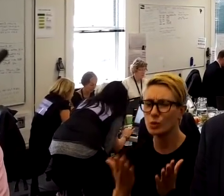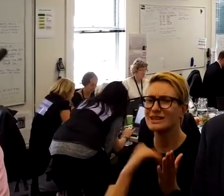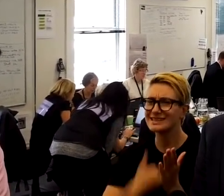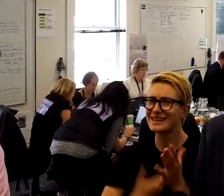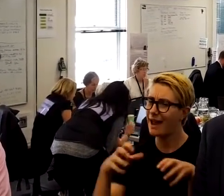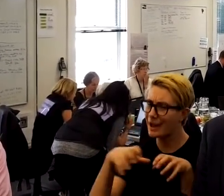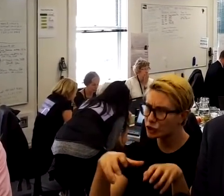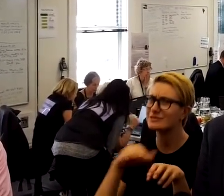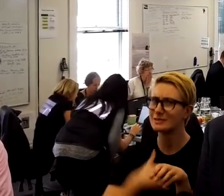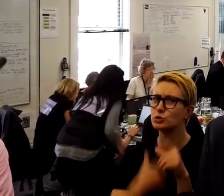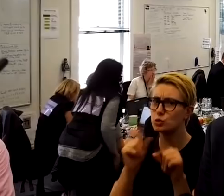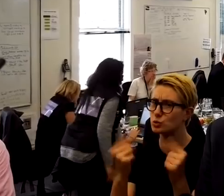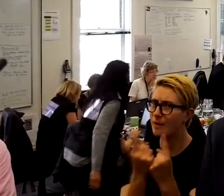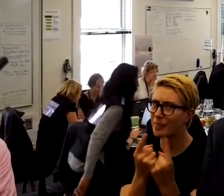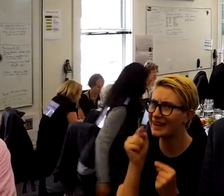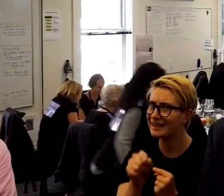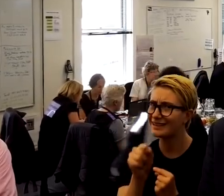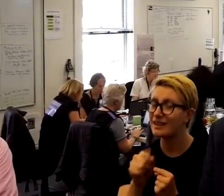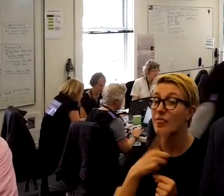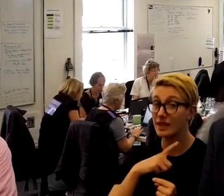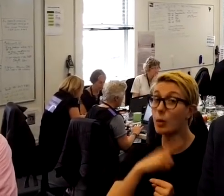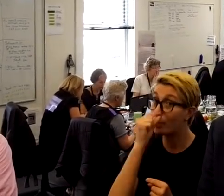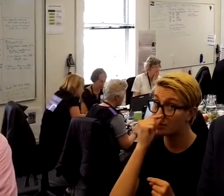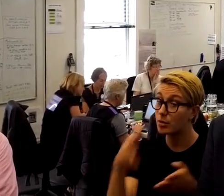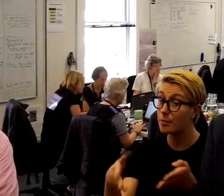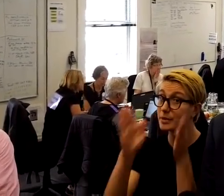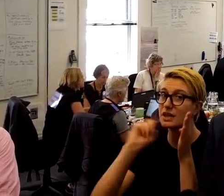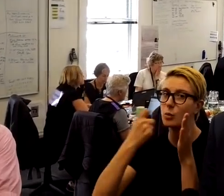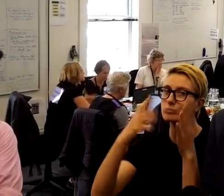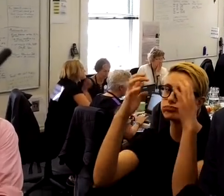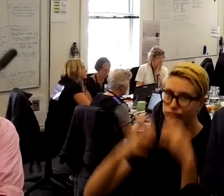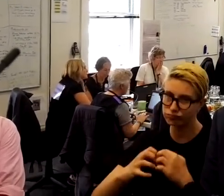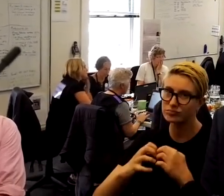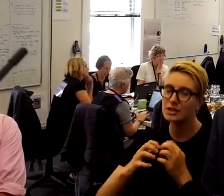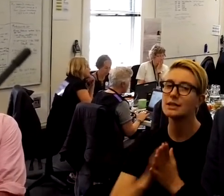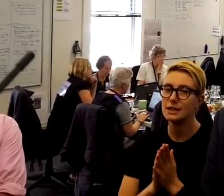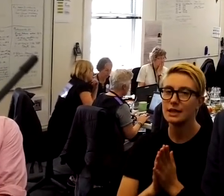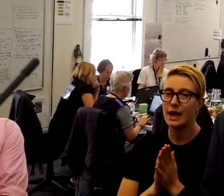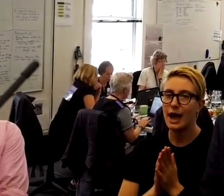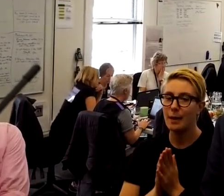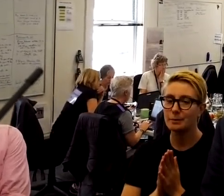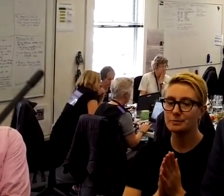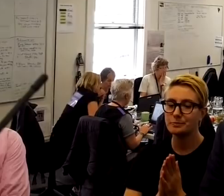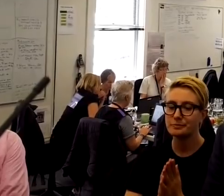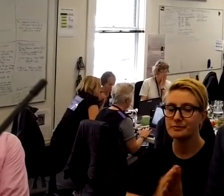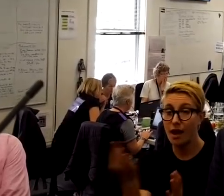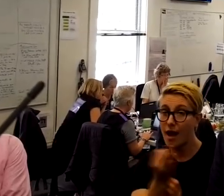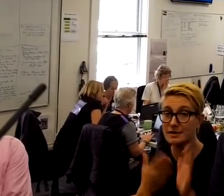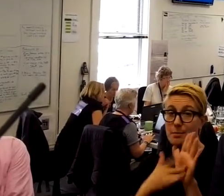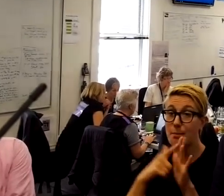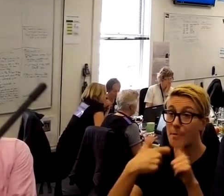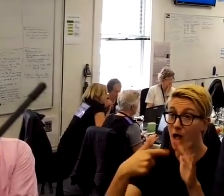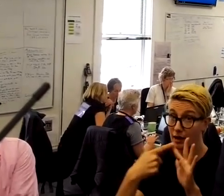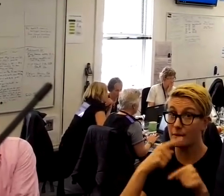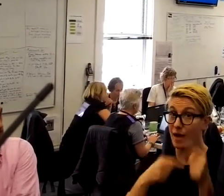why there's a likelihood it will be deconstructed. And I'll ask Mike just to talk about the process around that, because he's been leading that process with